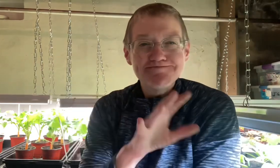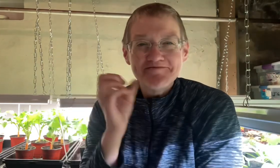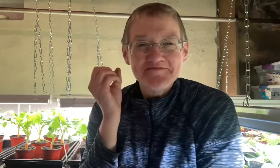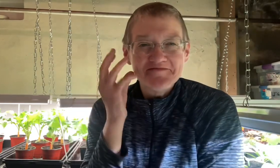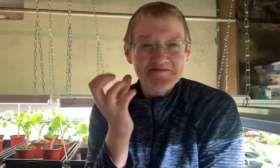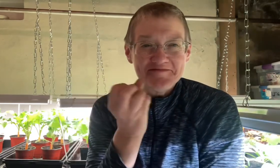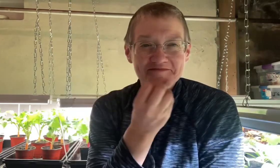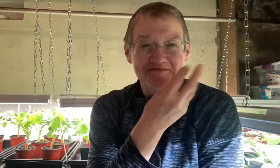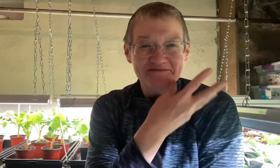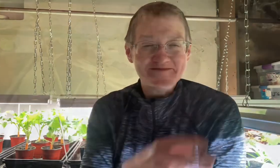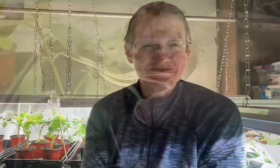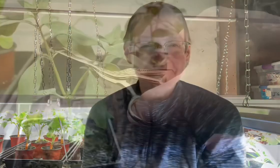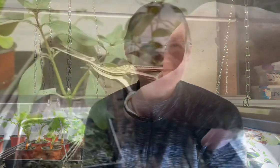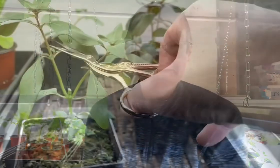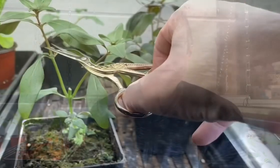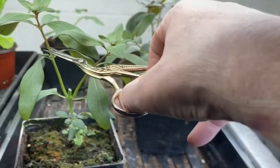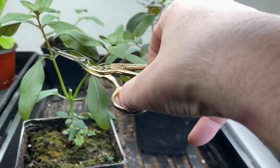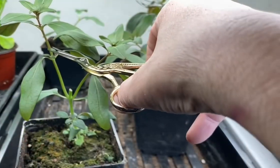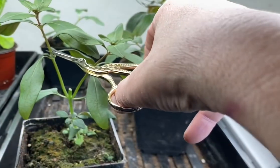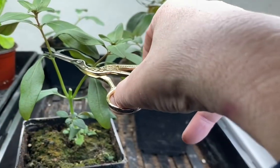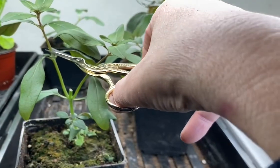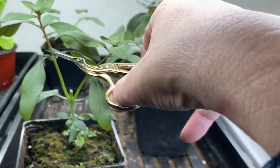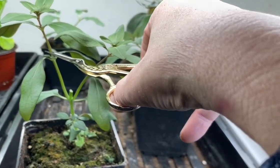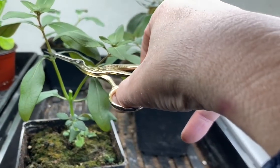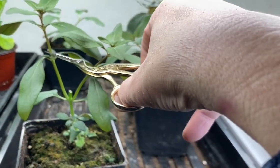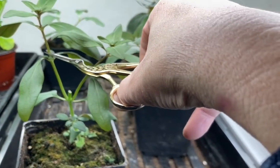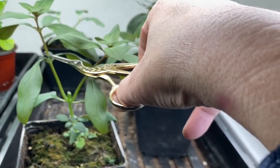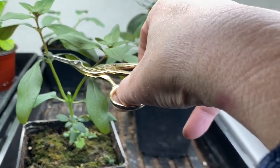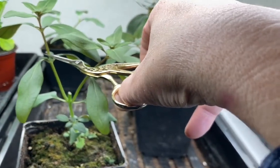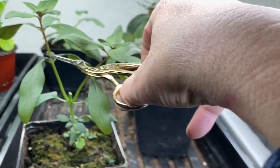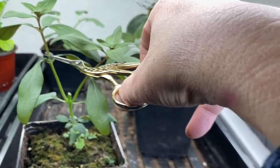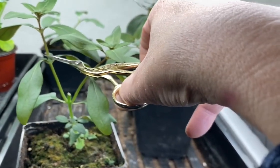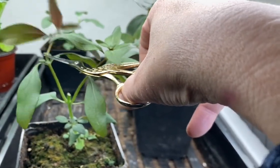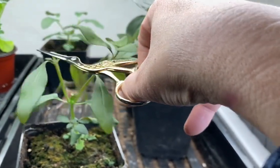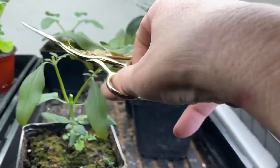a fuller flowering experience.